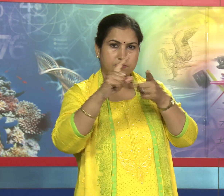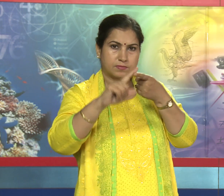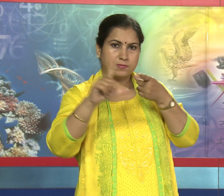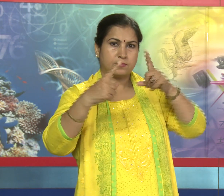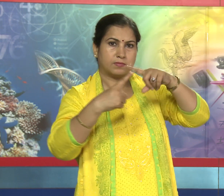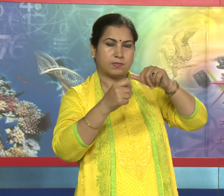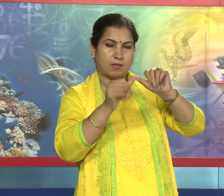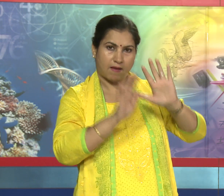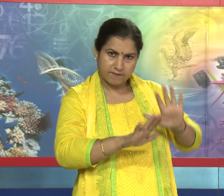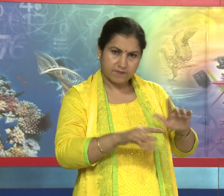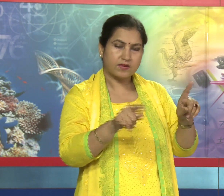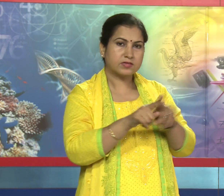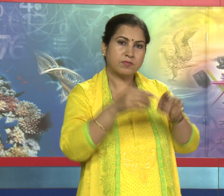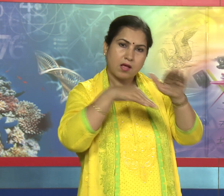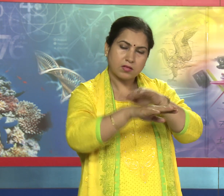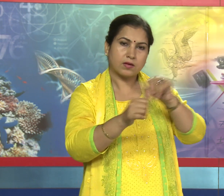form estuary.